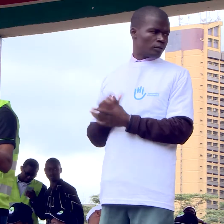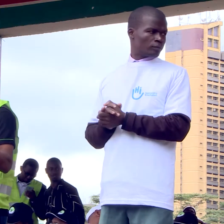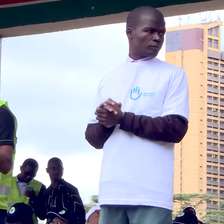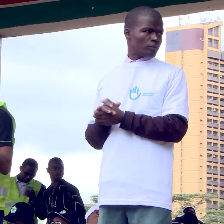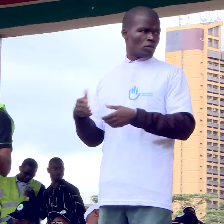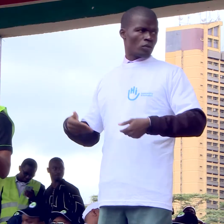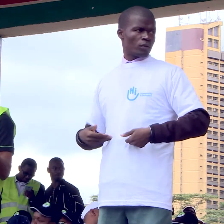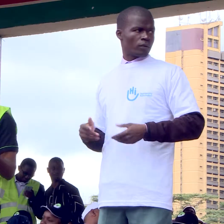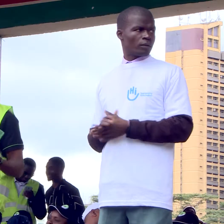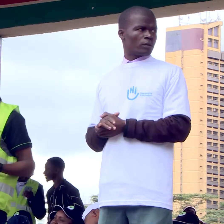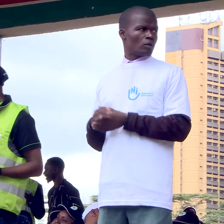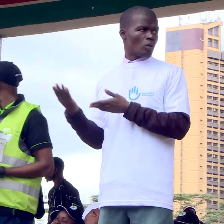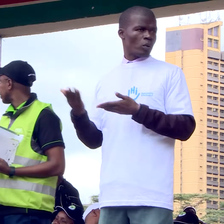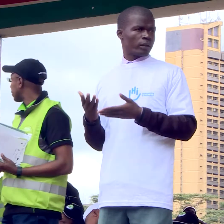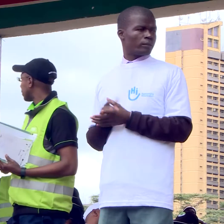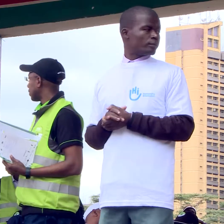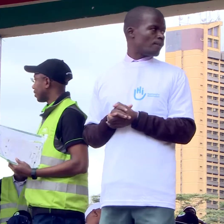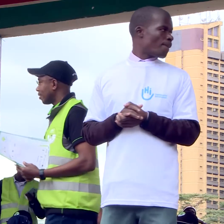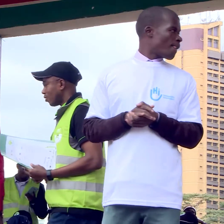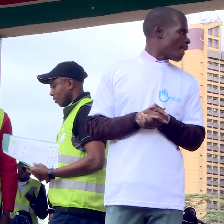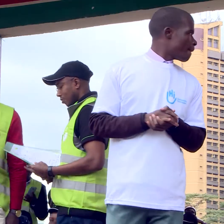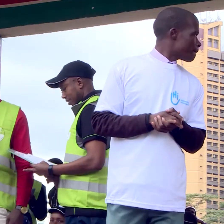Mr. Maina.